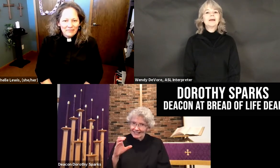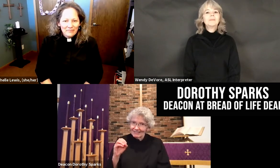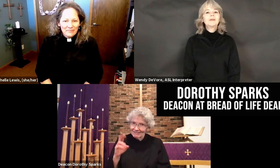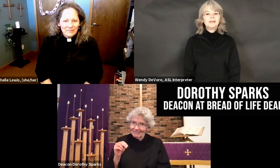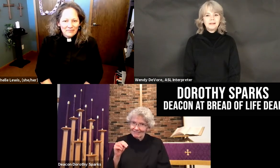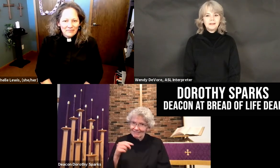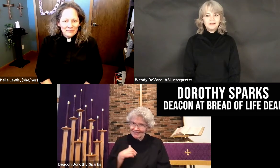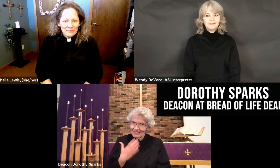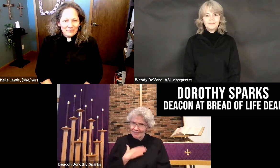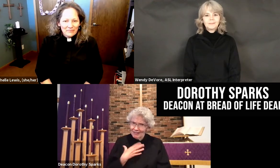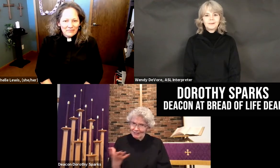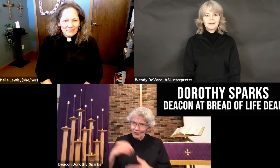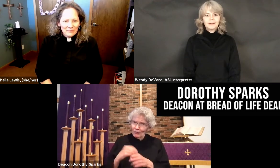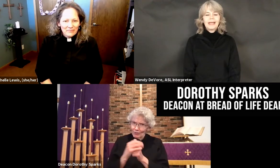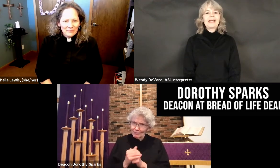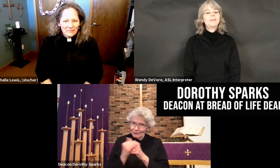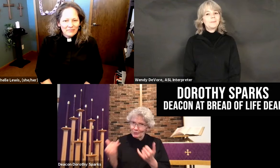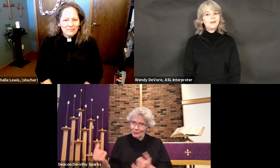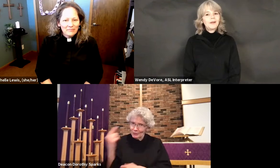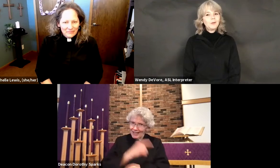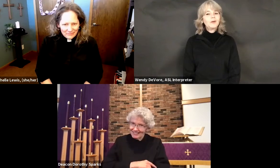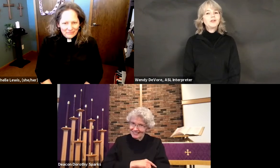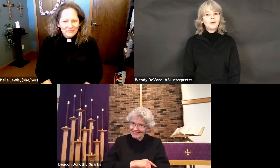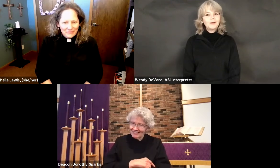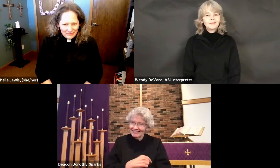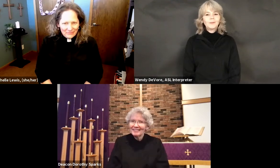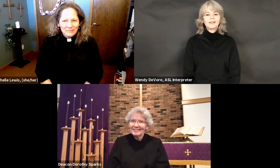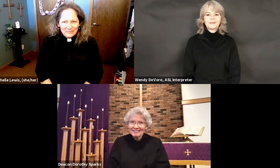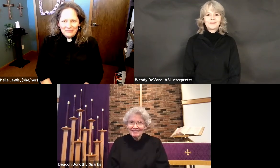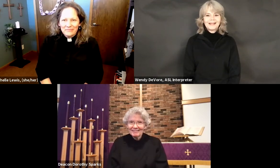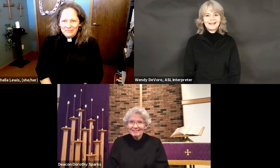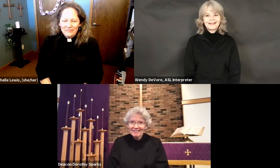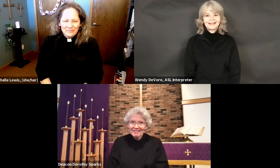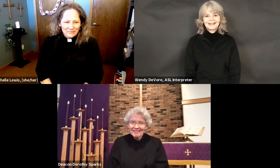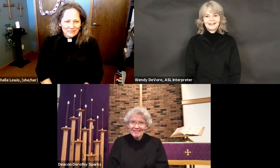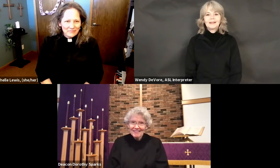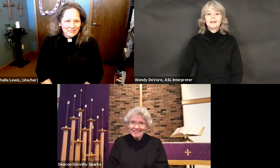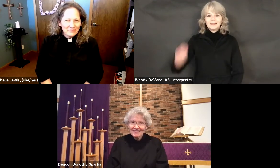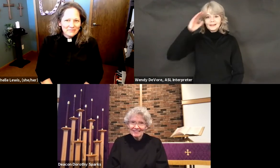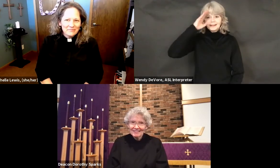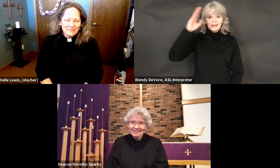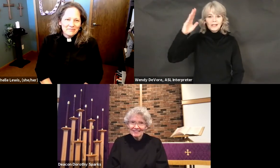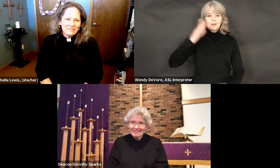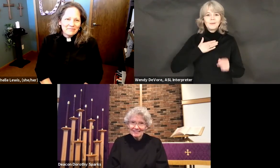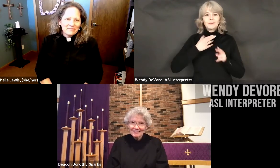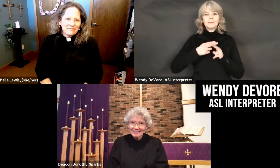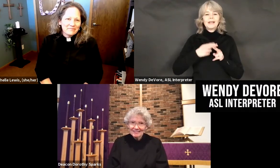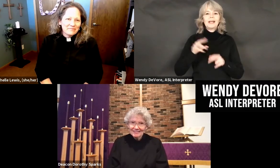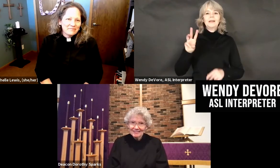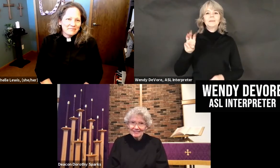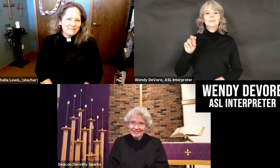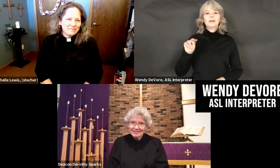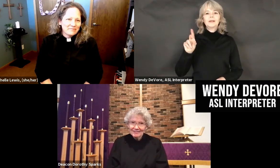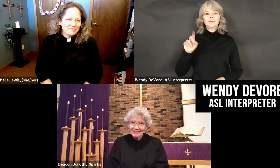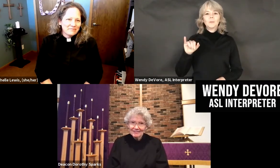and I am the deacon. And I'm happy that you could join us in worship today. Hello,